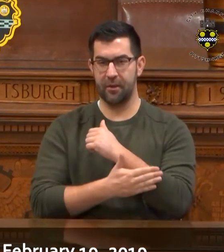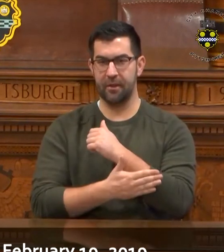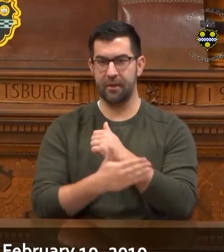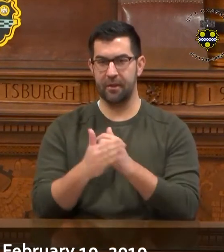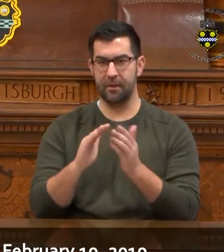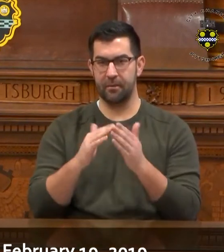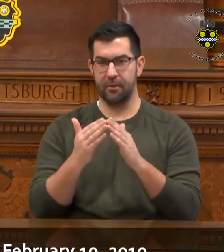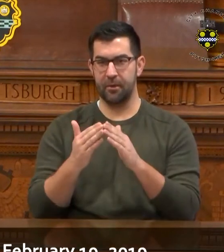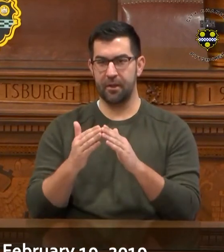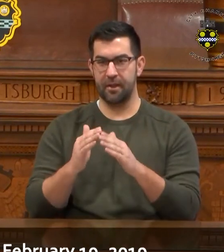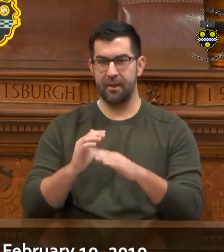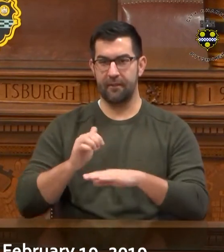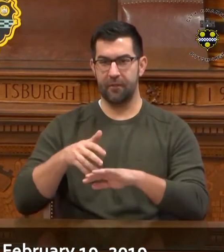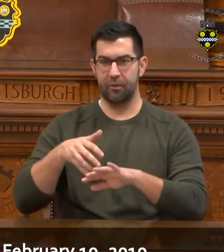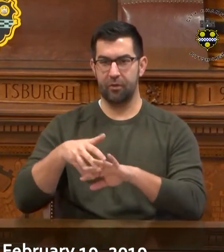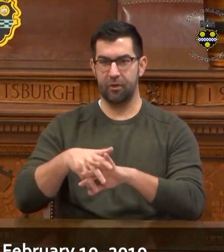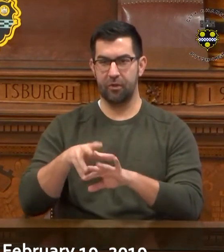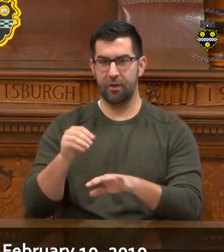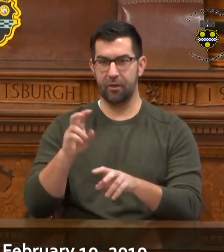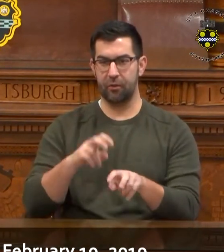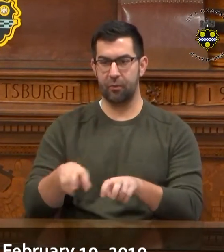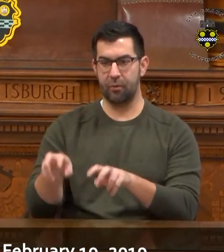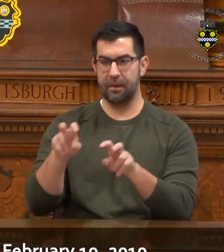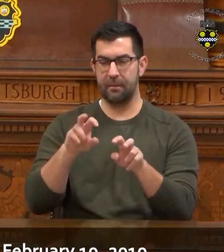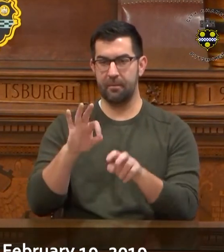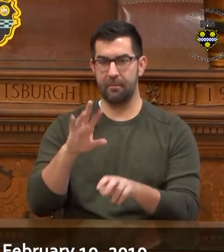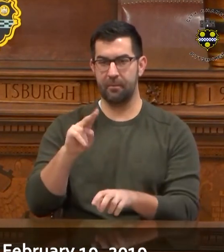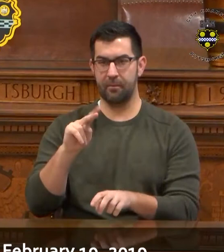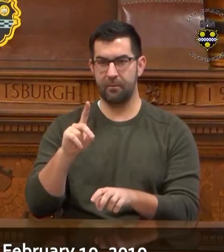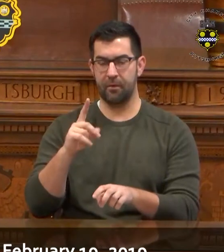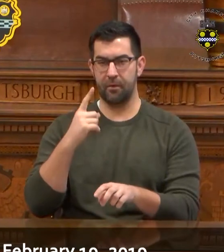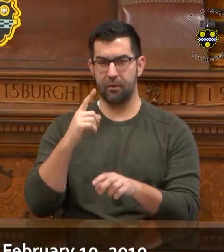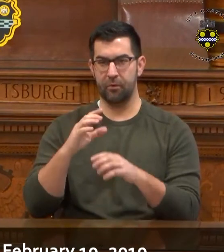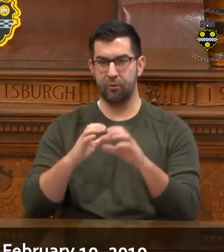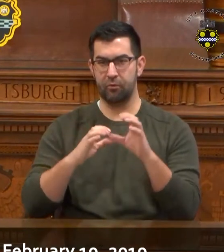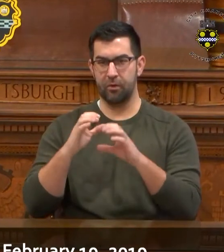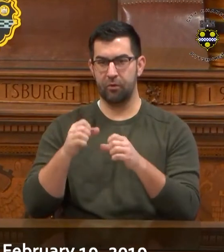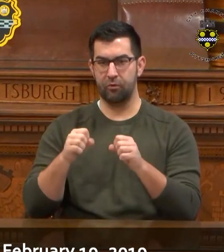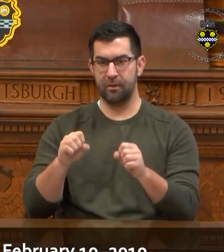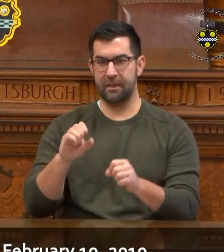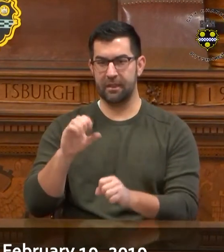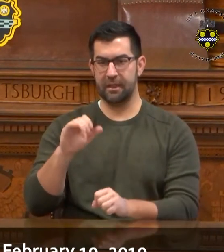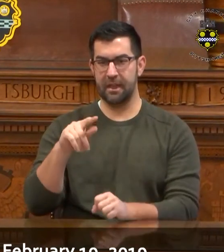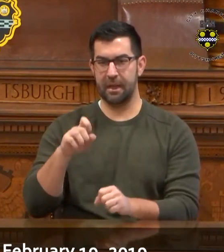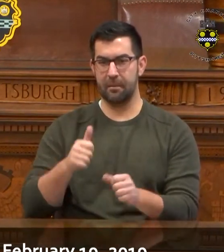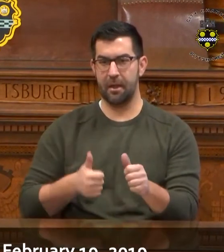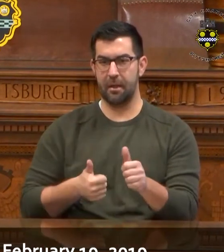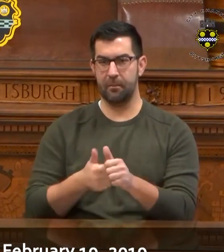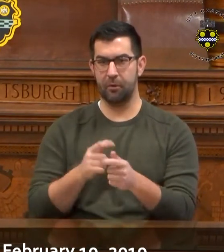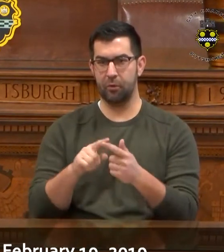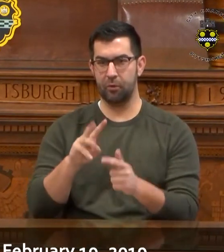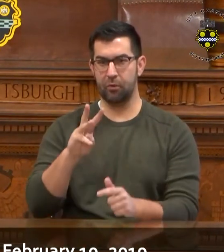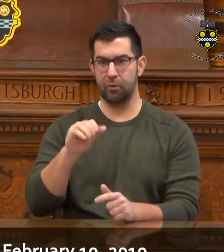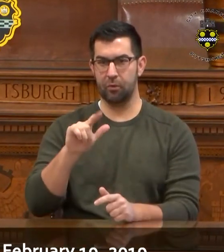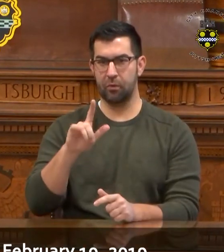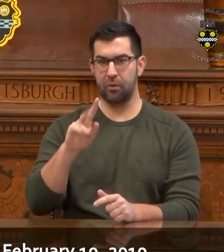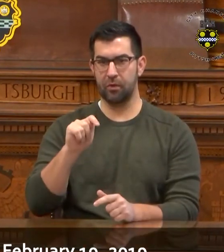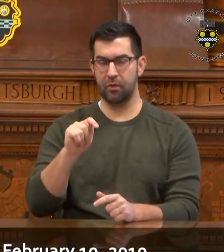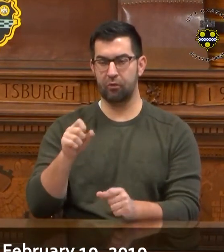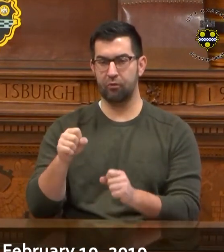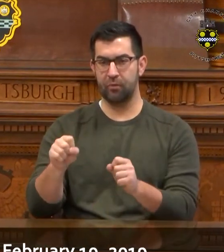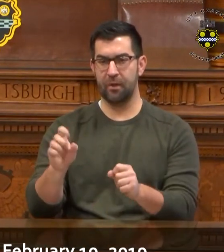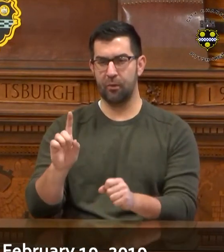Community Infrastructure and Tourism Fund to construct streetscape updates to Walnut Street in the